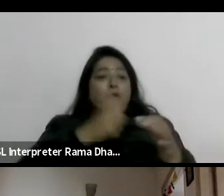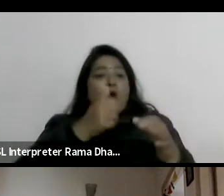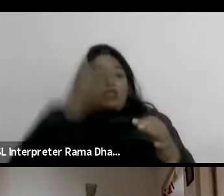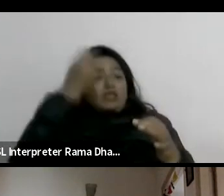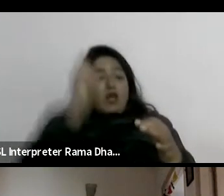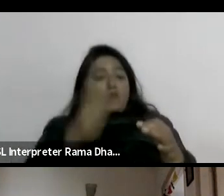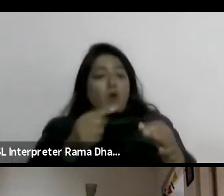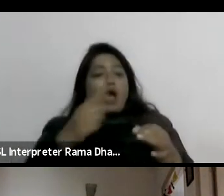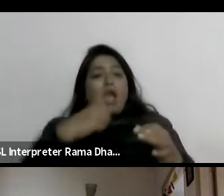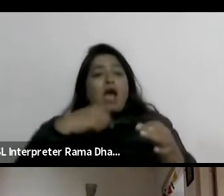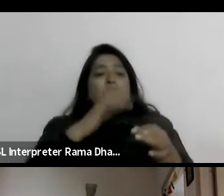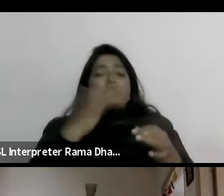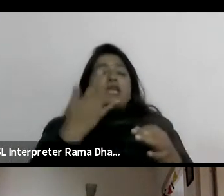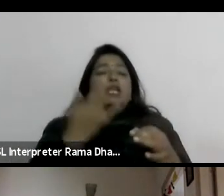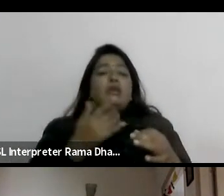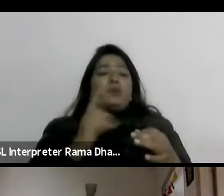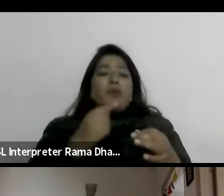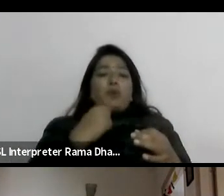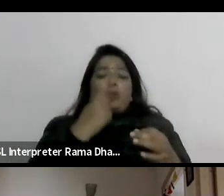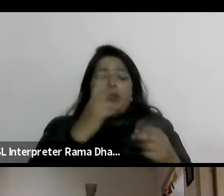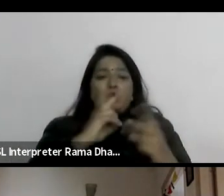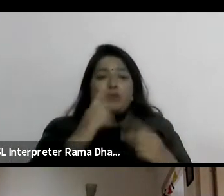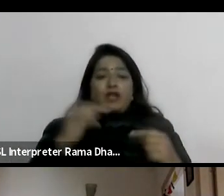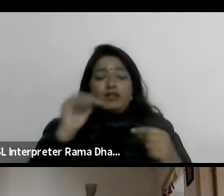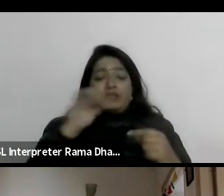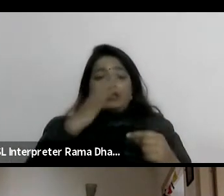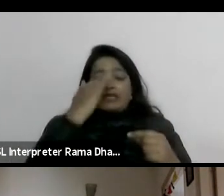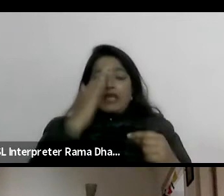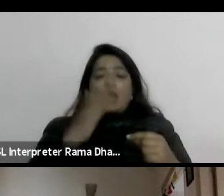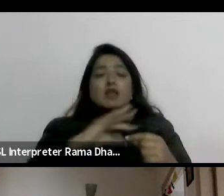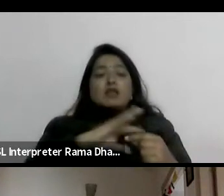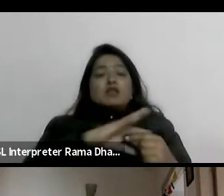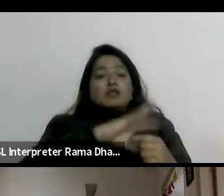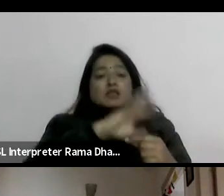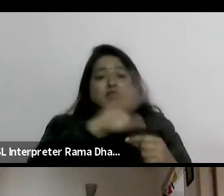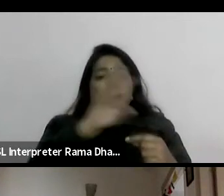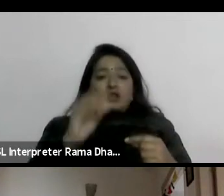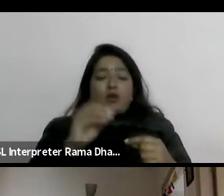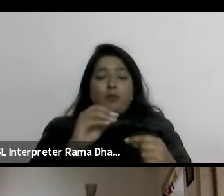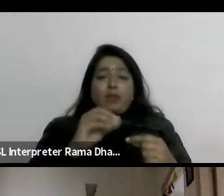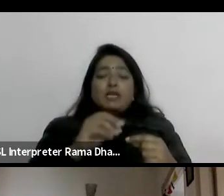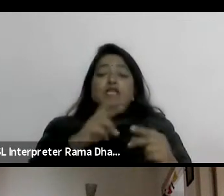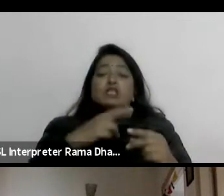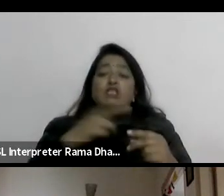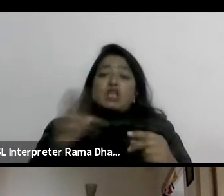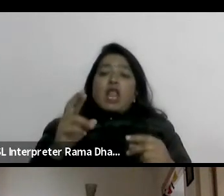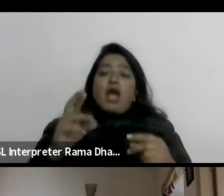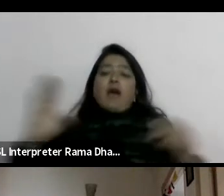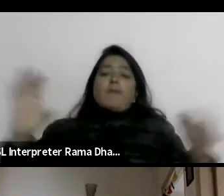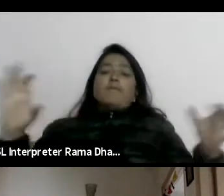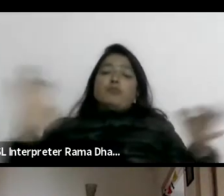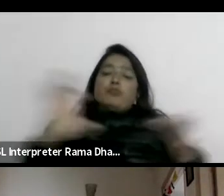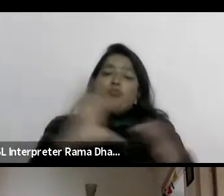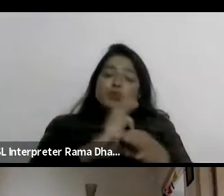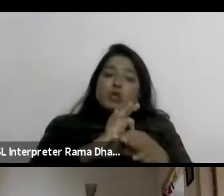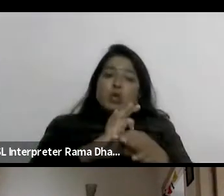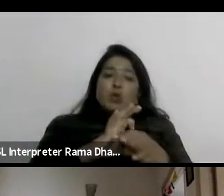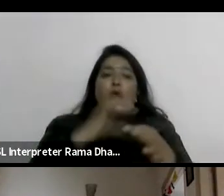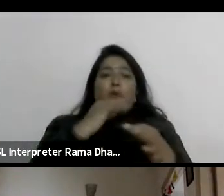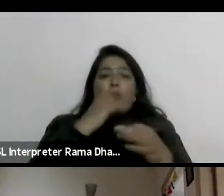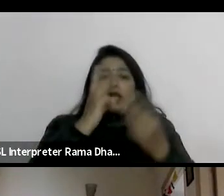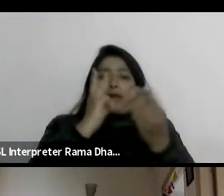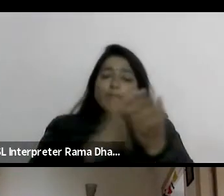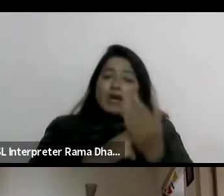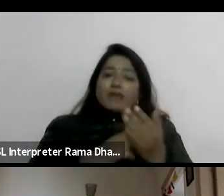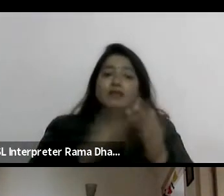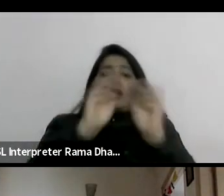what is, you know, ethical or what is moral. So we won't be able to achieve the change that we want, the better world that we